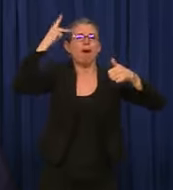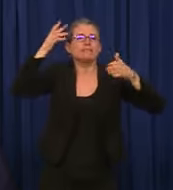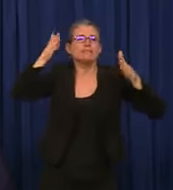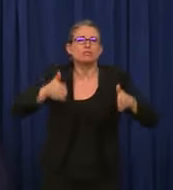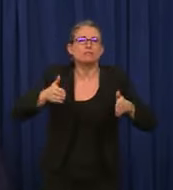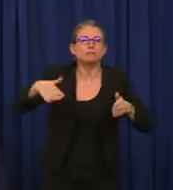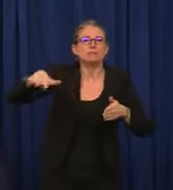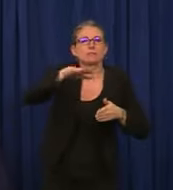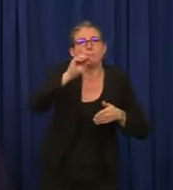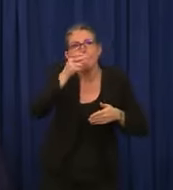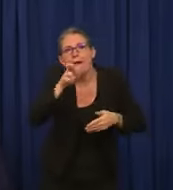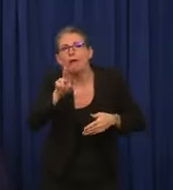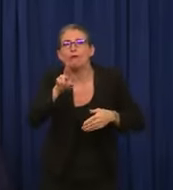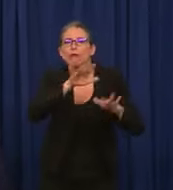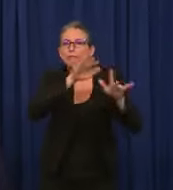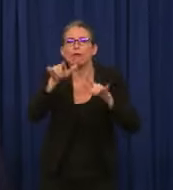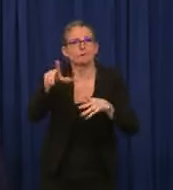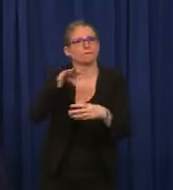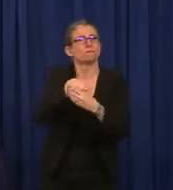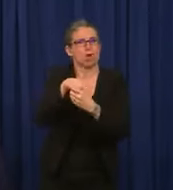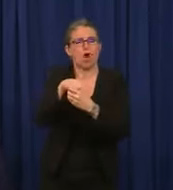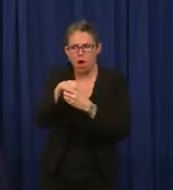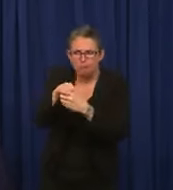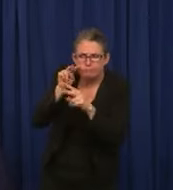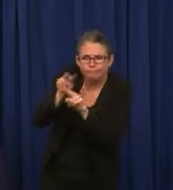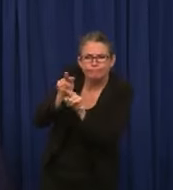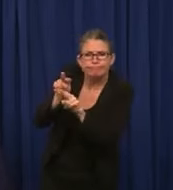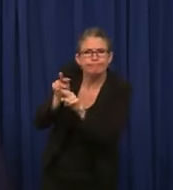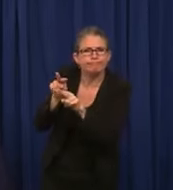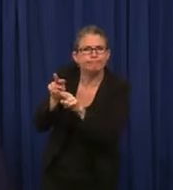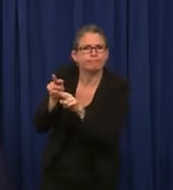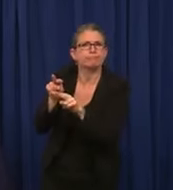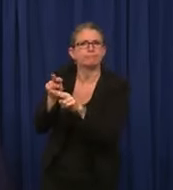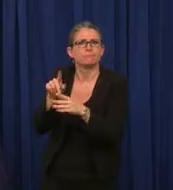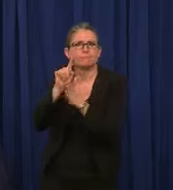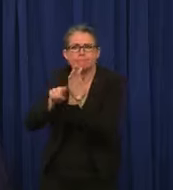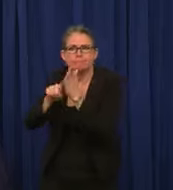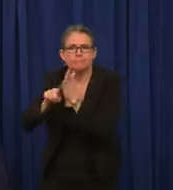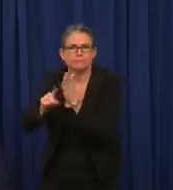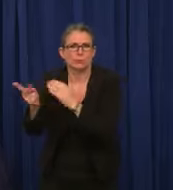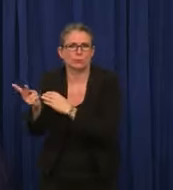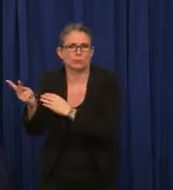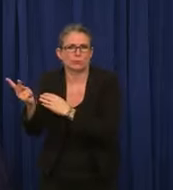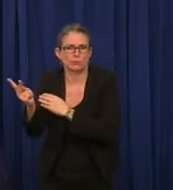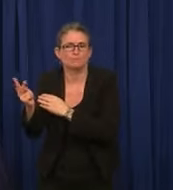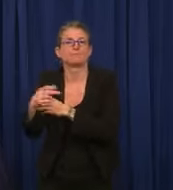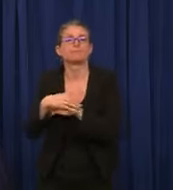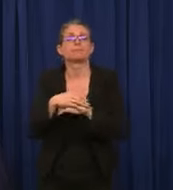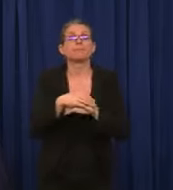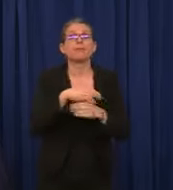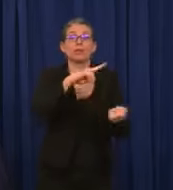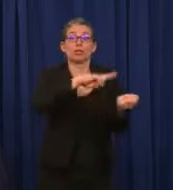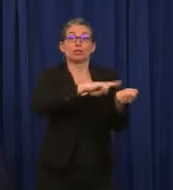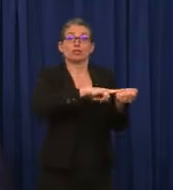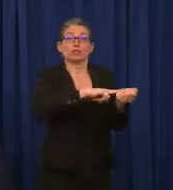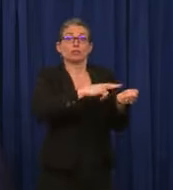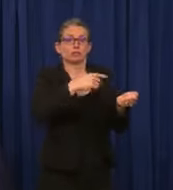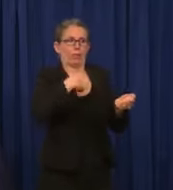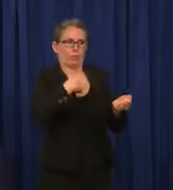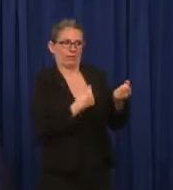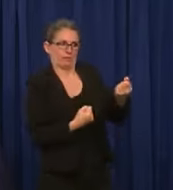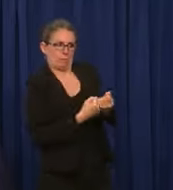those cases. And then on the public health nursing side, to provide nursing and clinical support to those